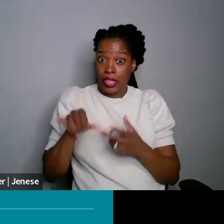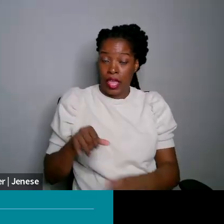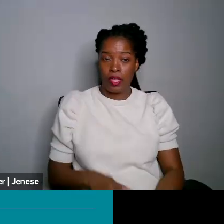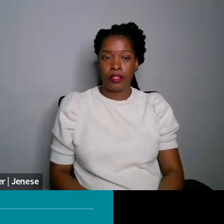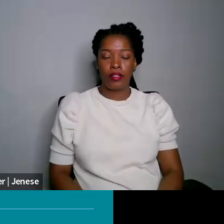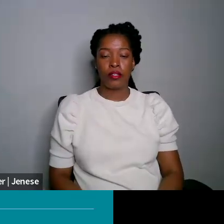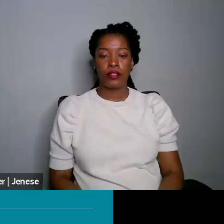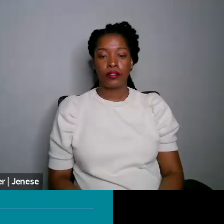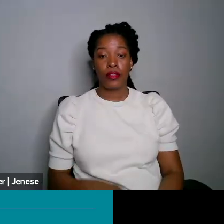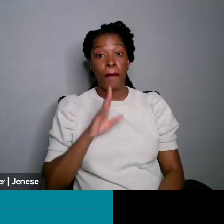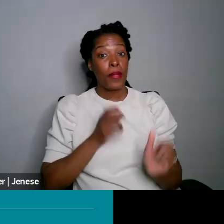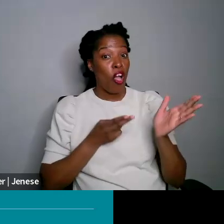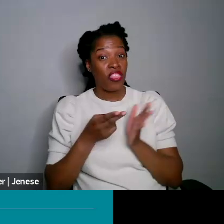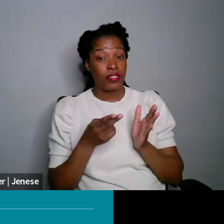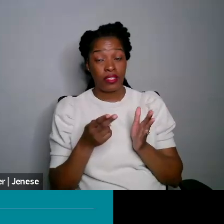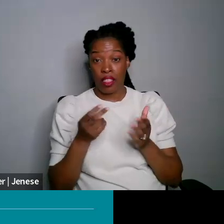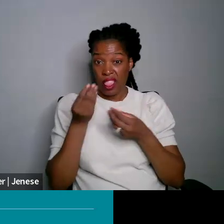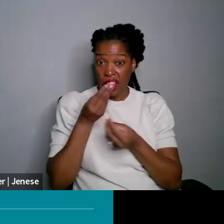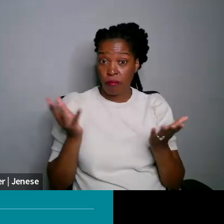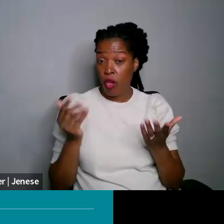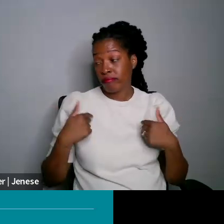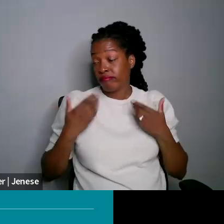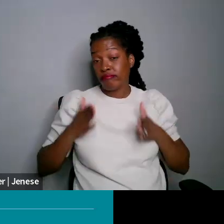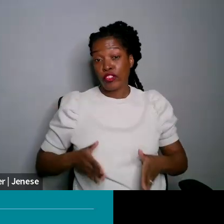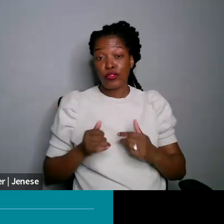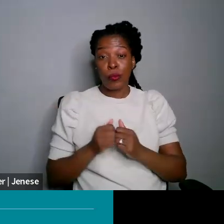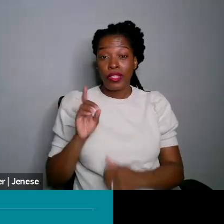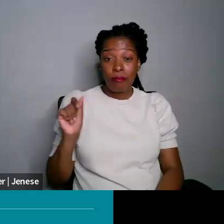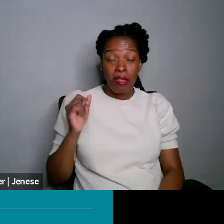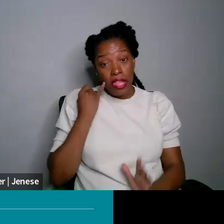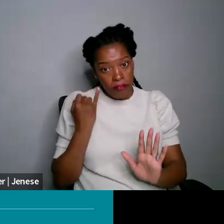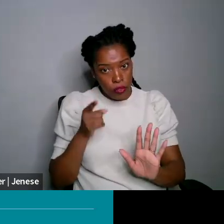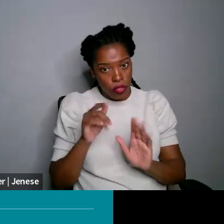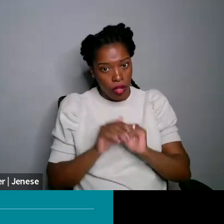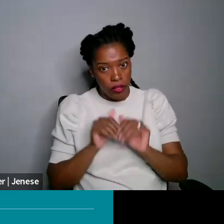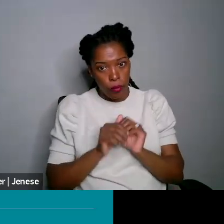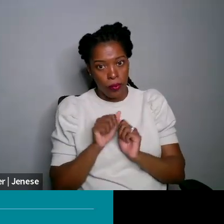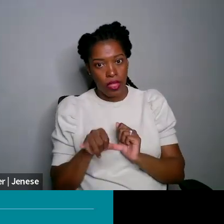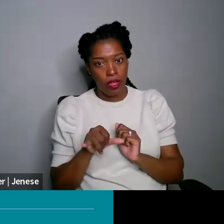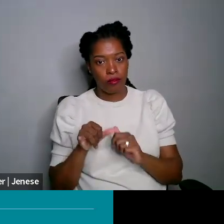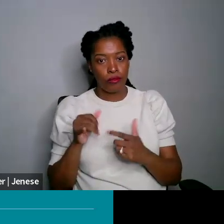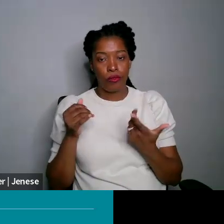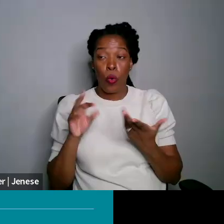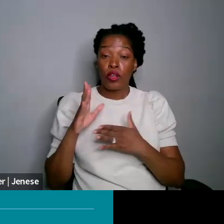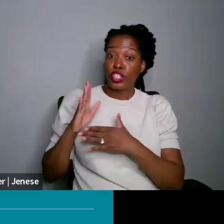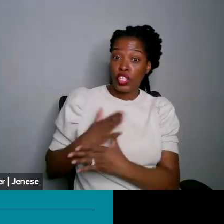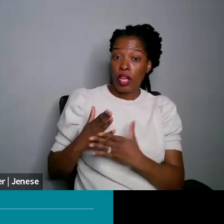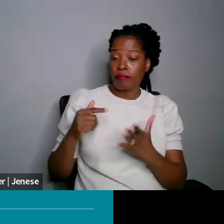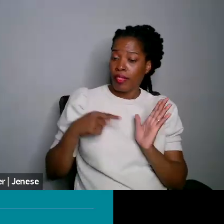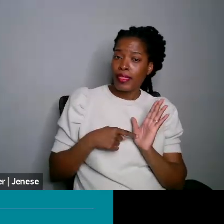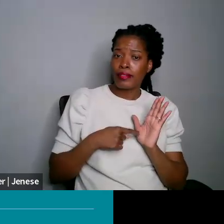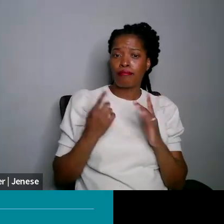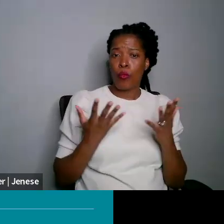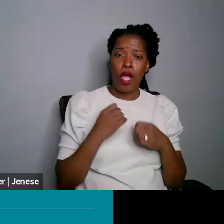that you're a person with a disability if you're comfortable with that, or share that, this is what you're creating or why, and kind of